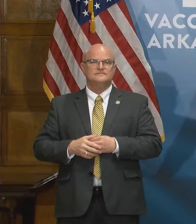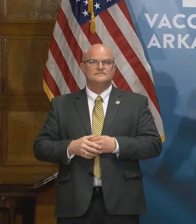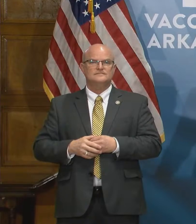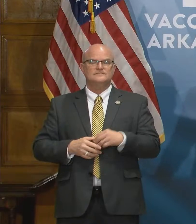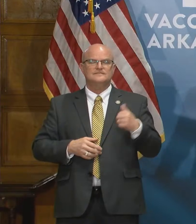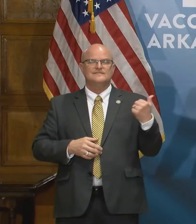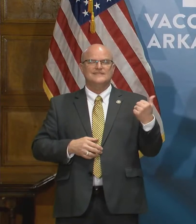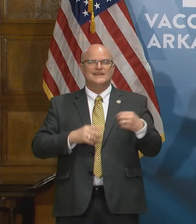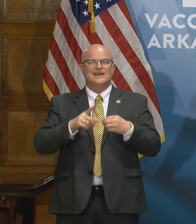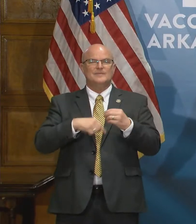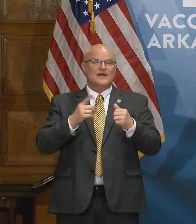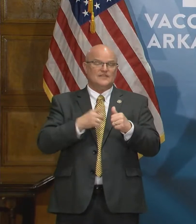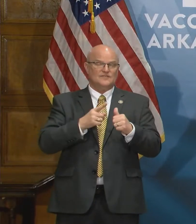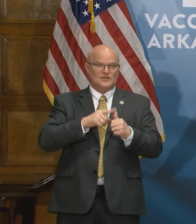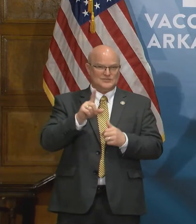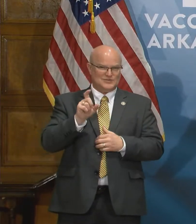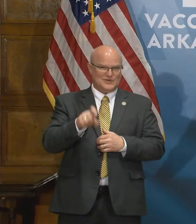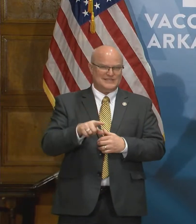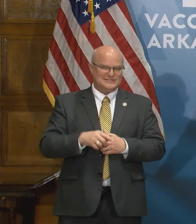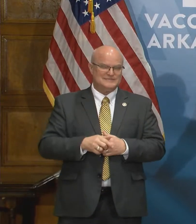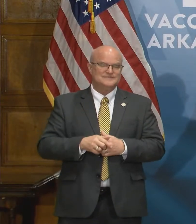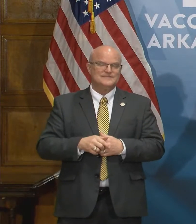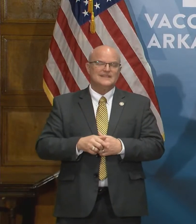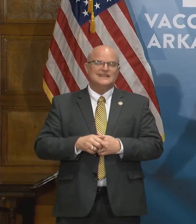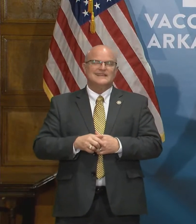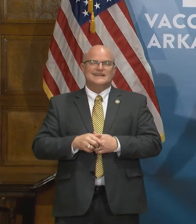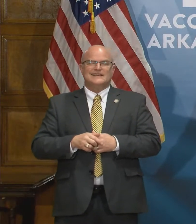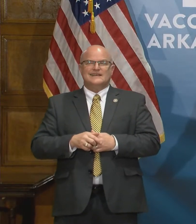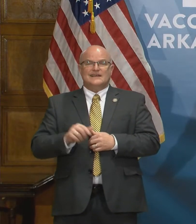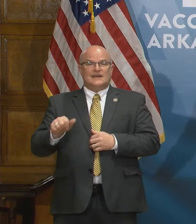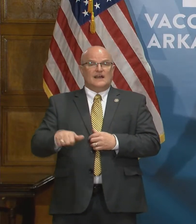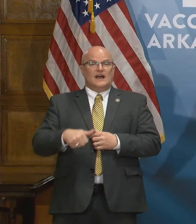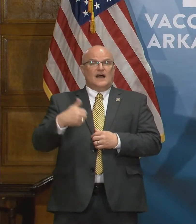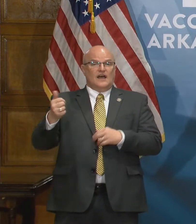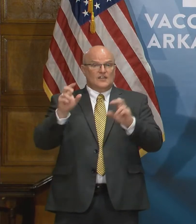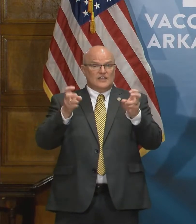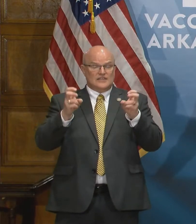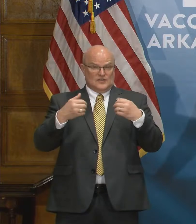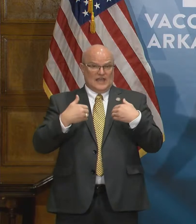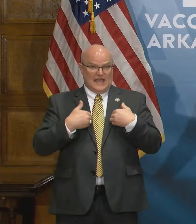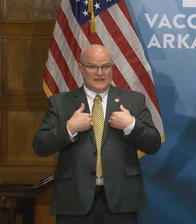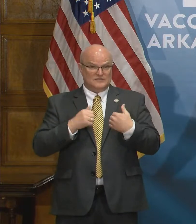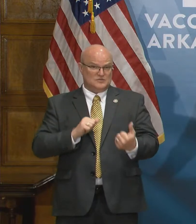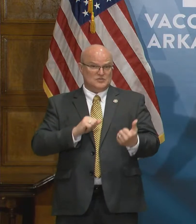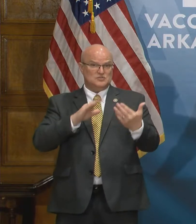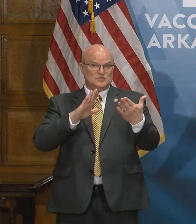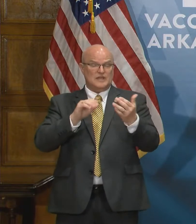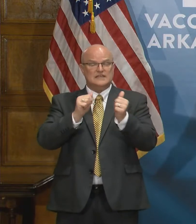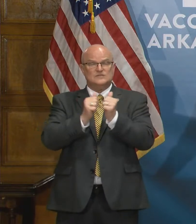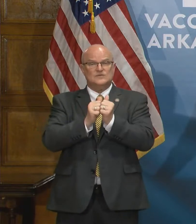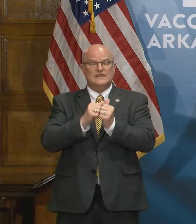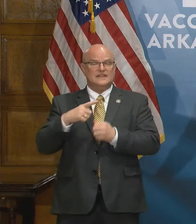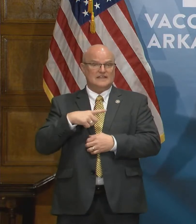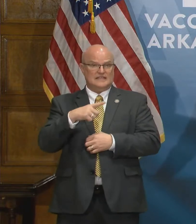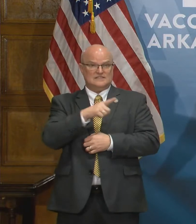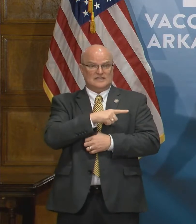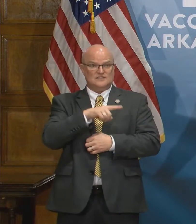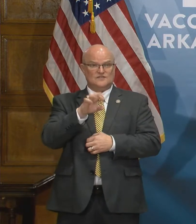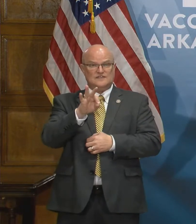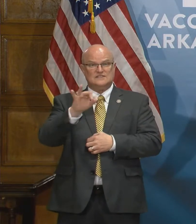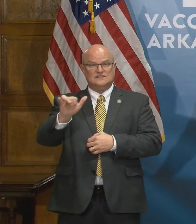Well, in regard to your first question as to other issues that we'll have to address in the fiscal